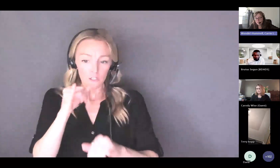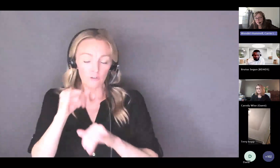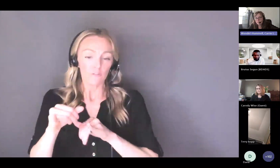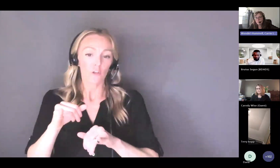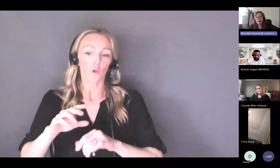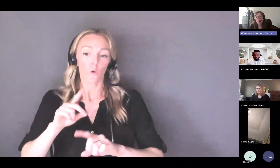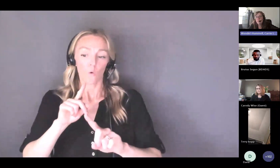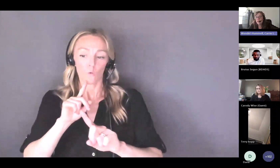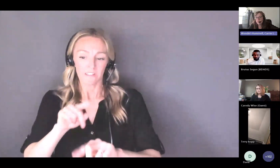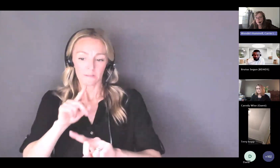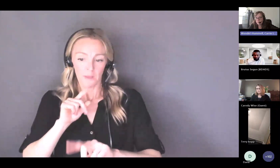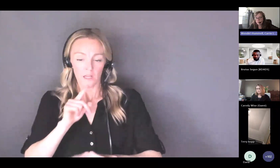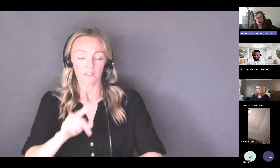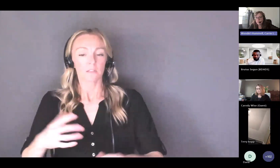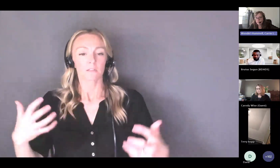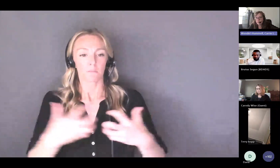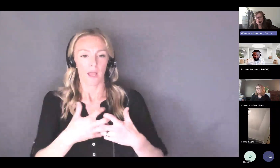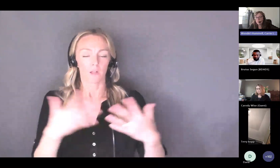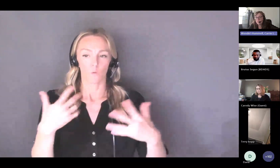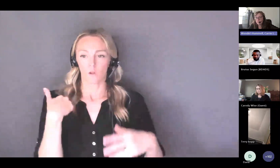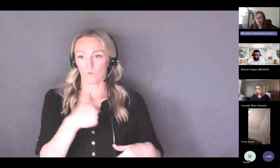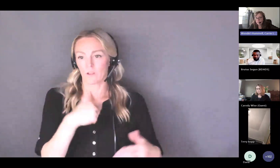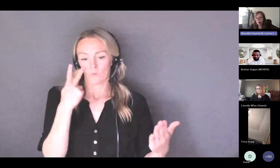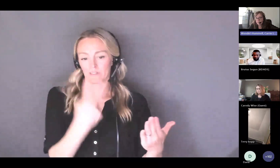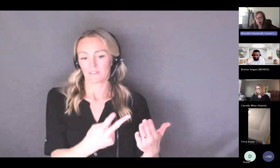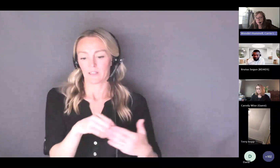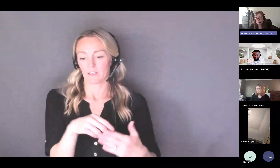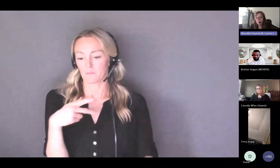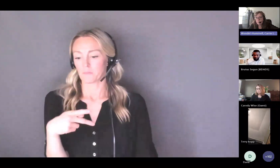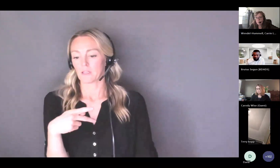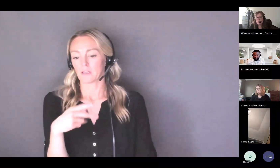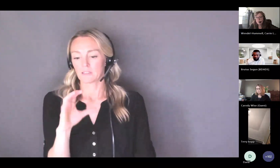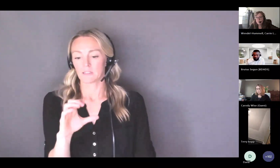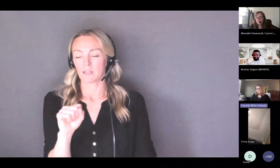on the assessment would match what we're seeing in the PCSP.